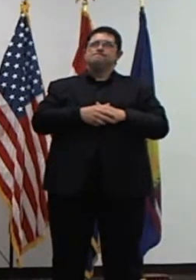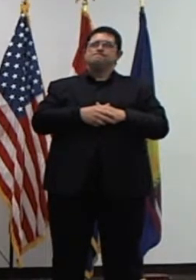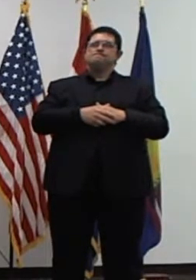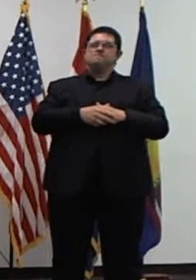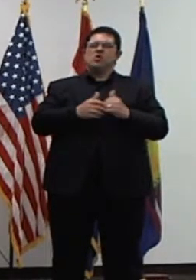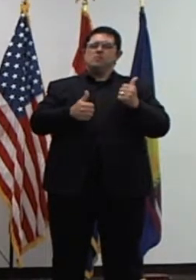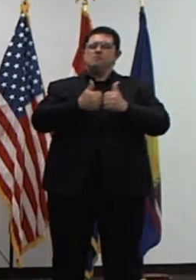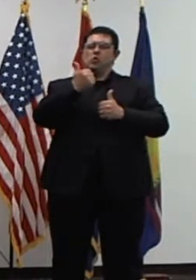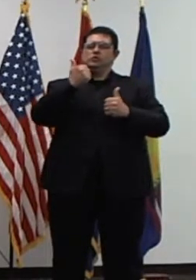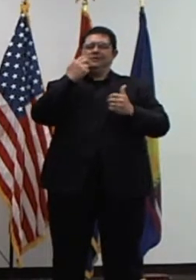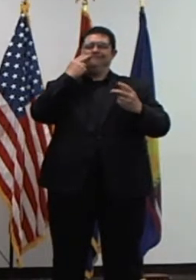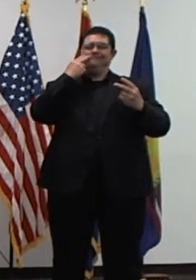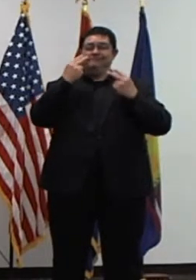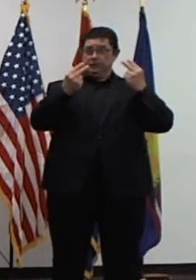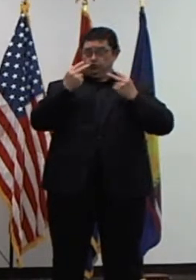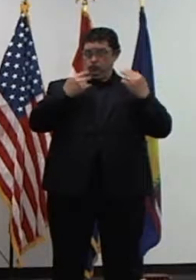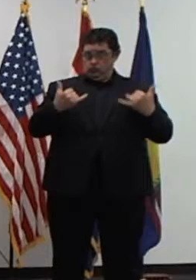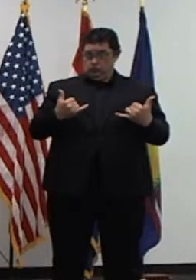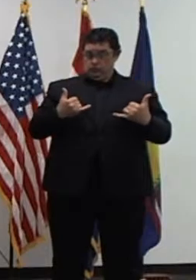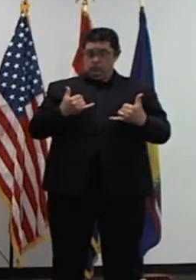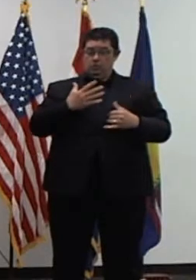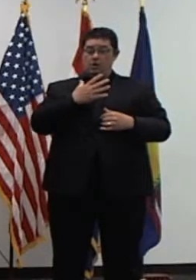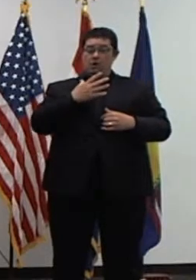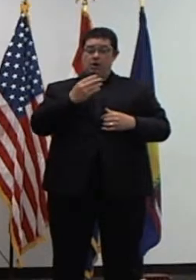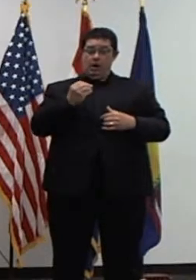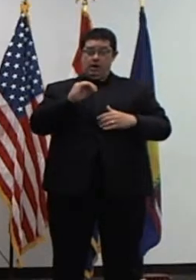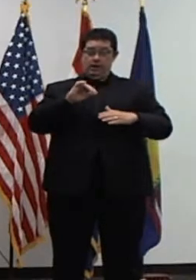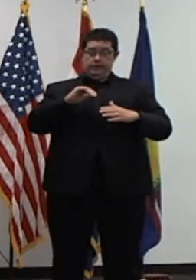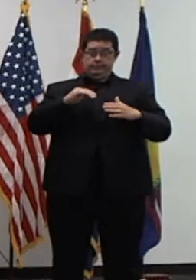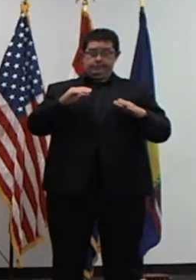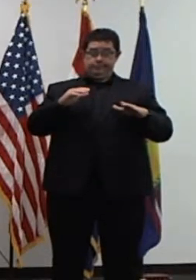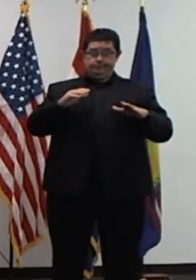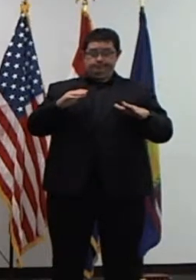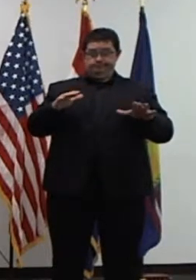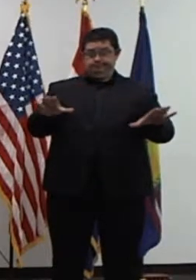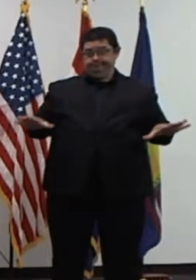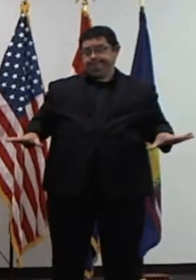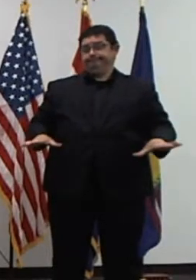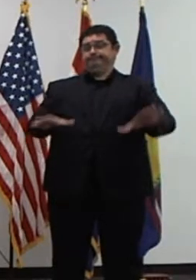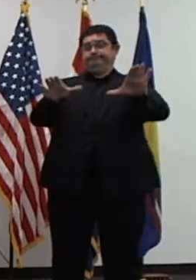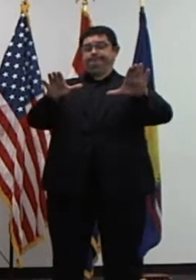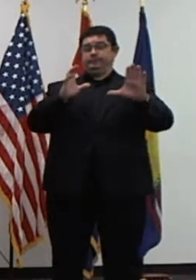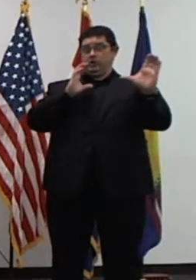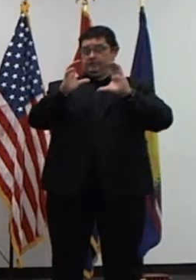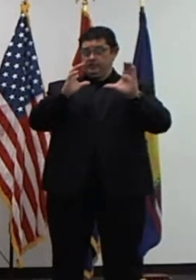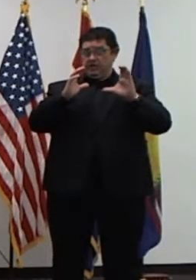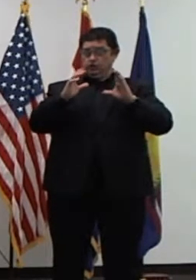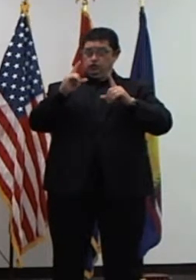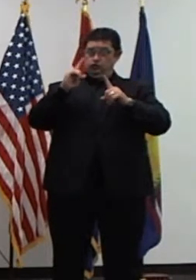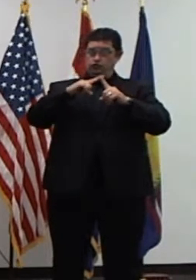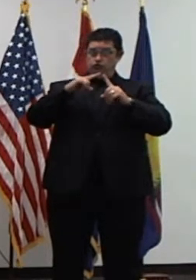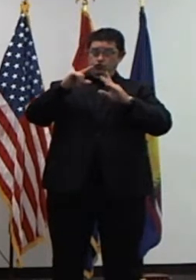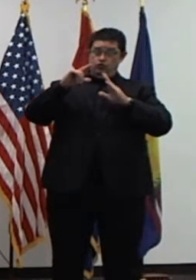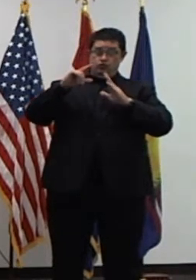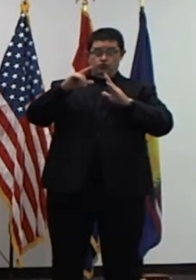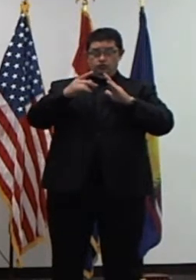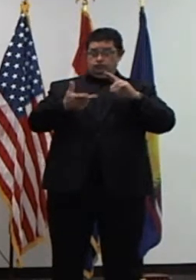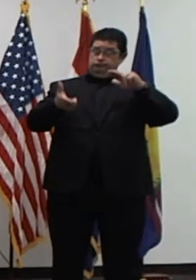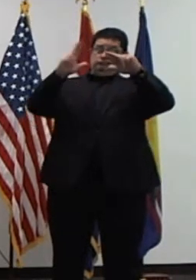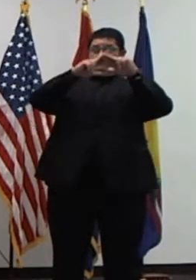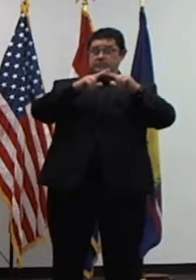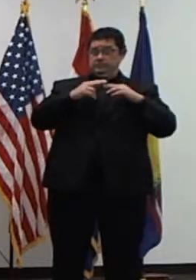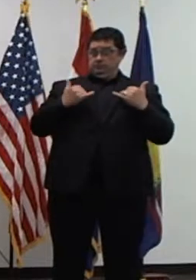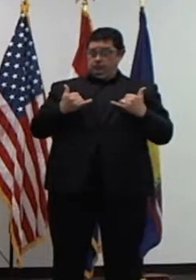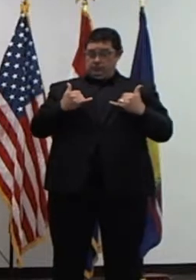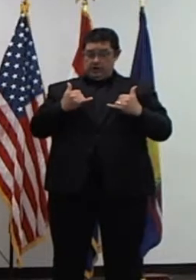visual, and the one that has driven this conversation to the intensity that it is today. And it's time that we take